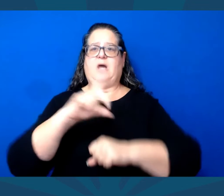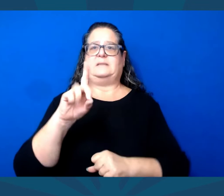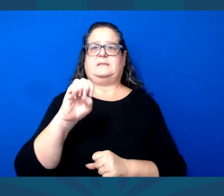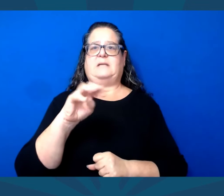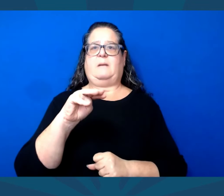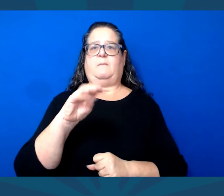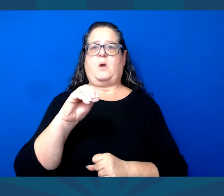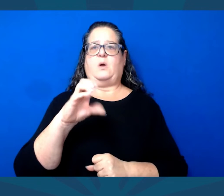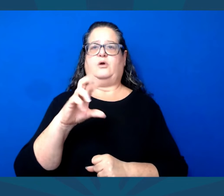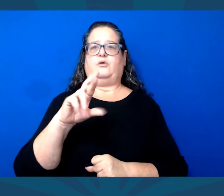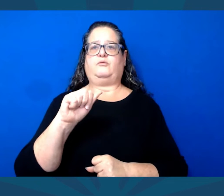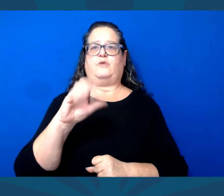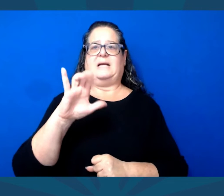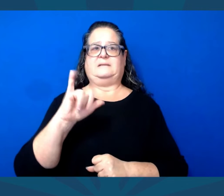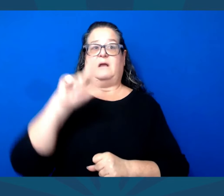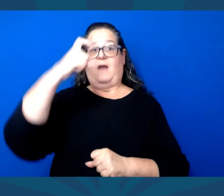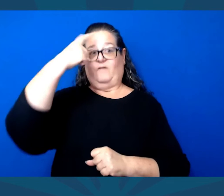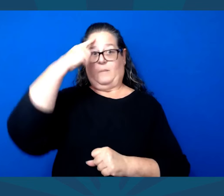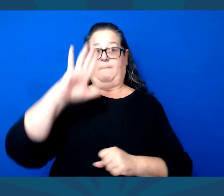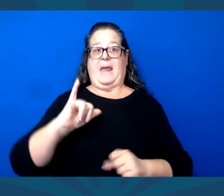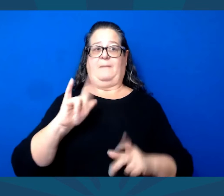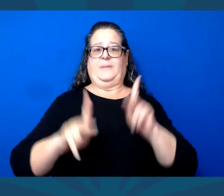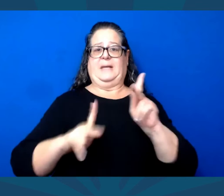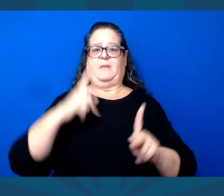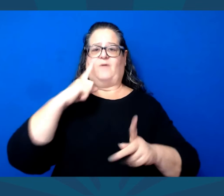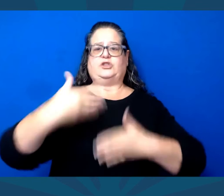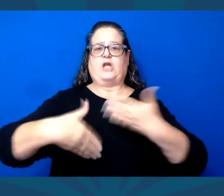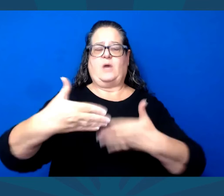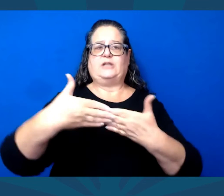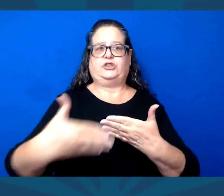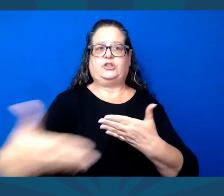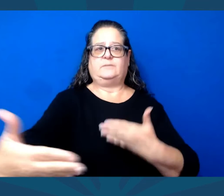diligently fight to protect democracy for their generation.